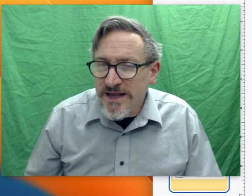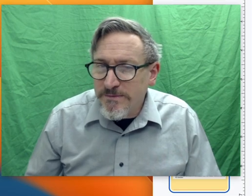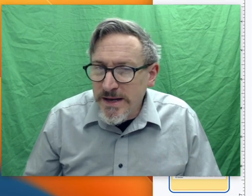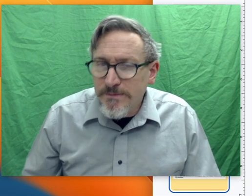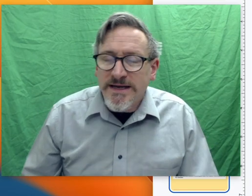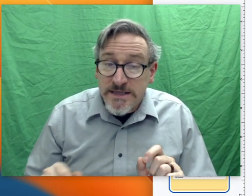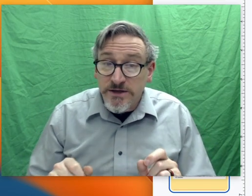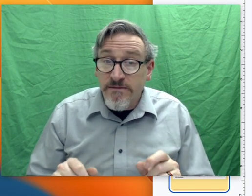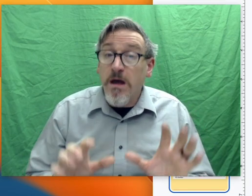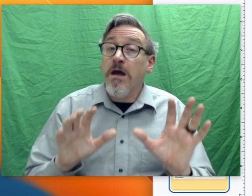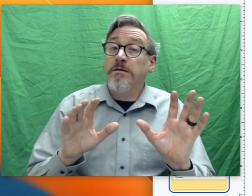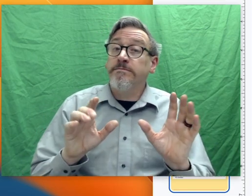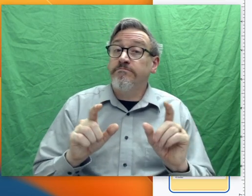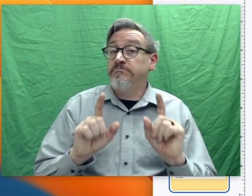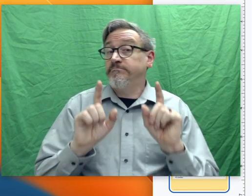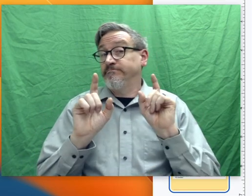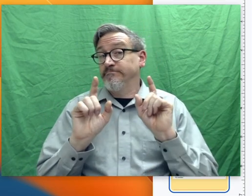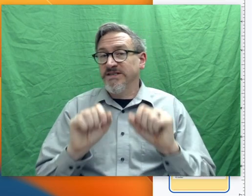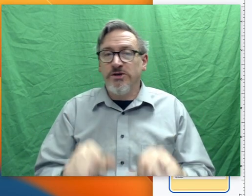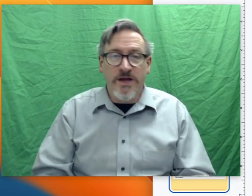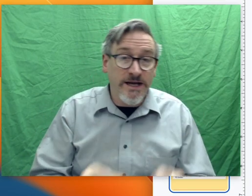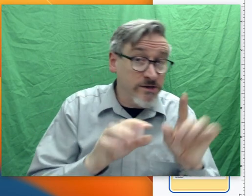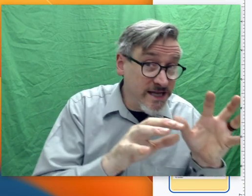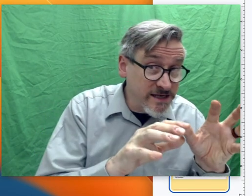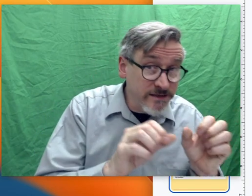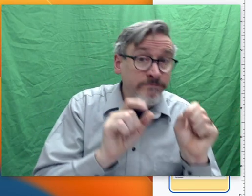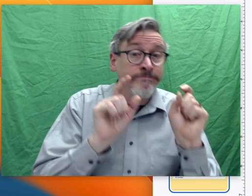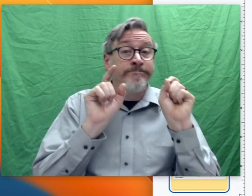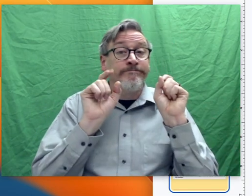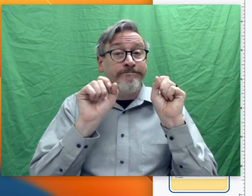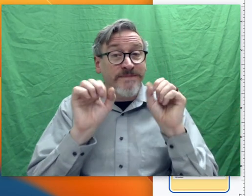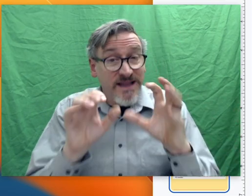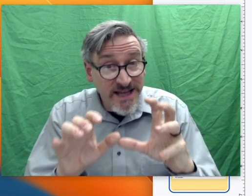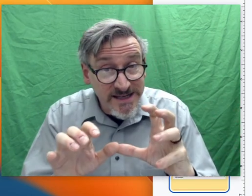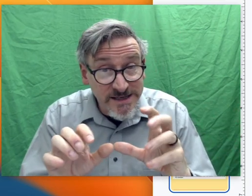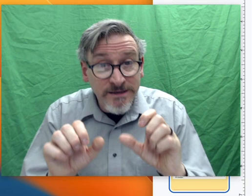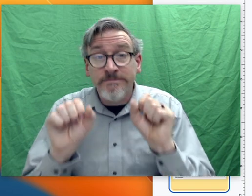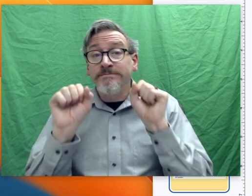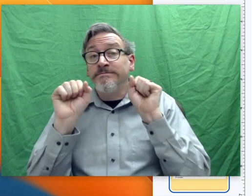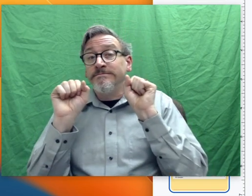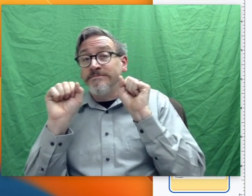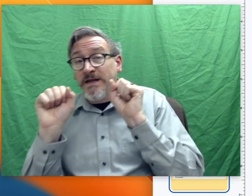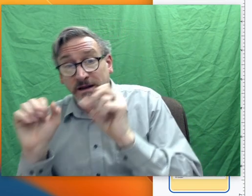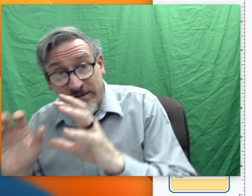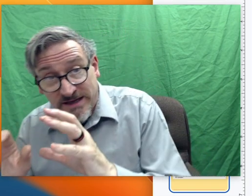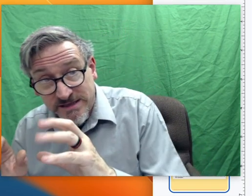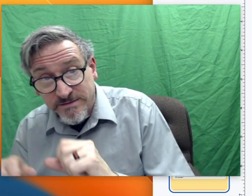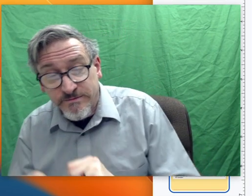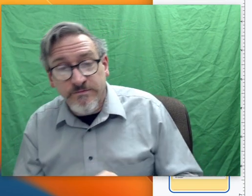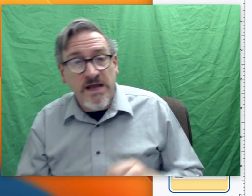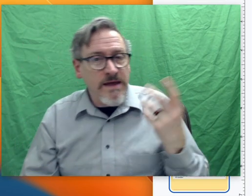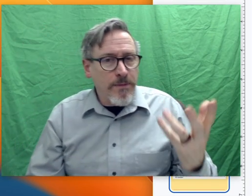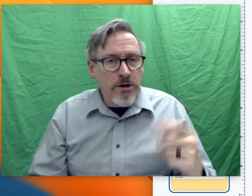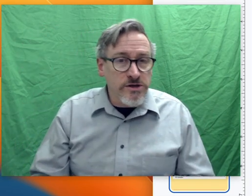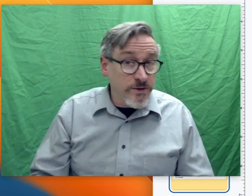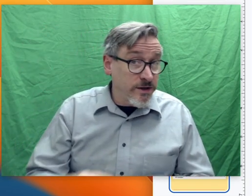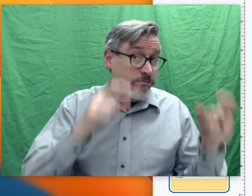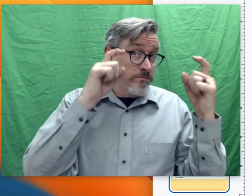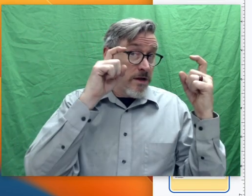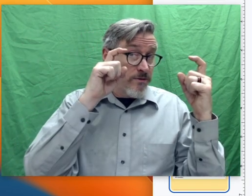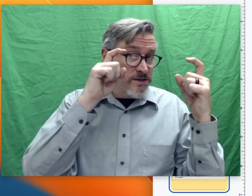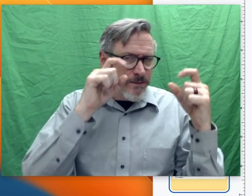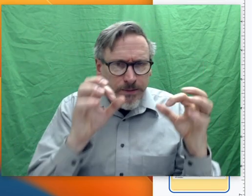What they mean by tilting, so like here's this, this, this, and that partners